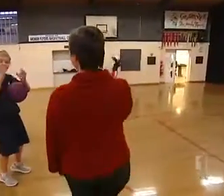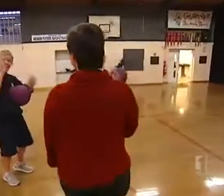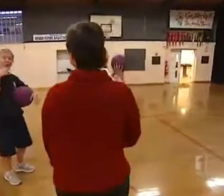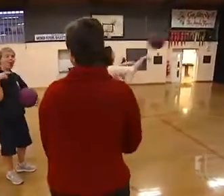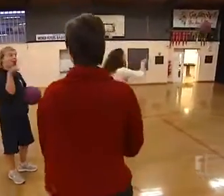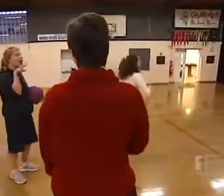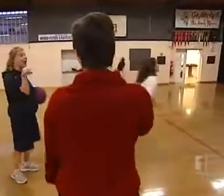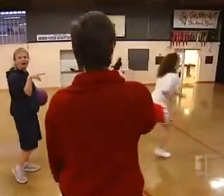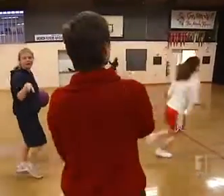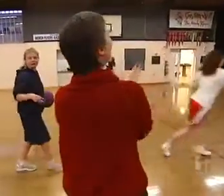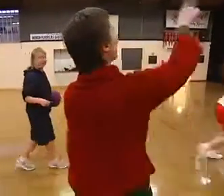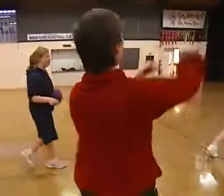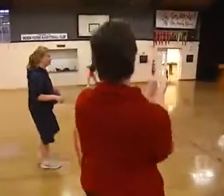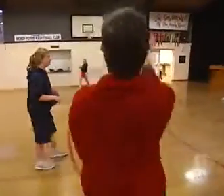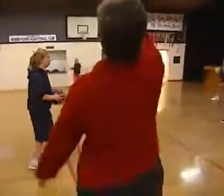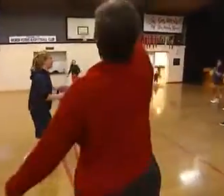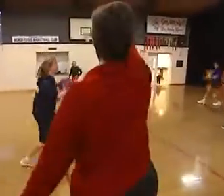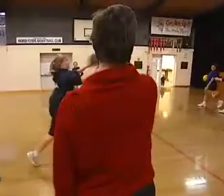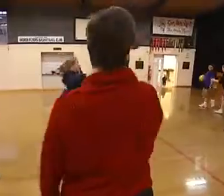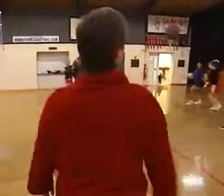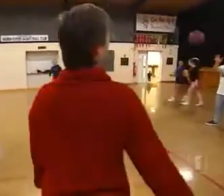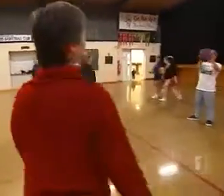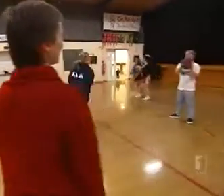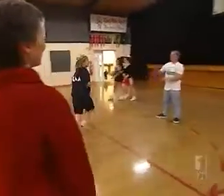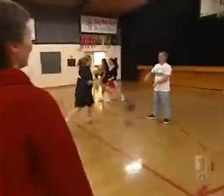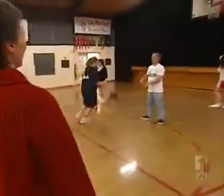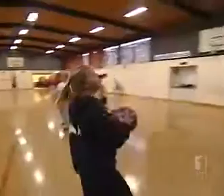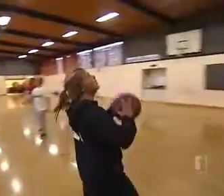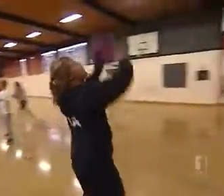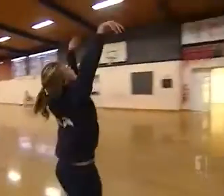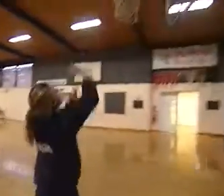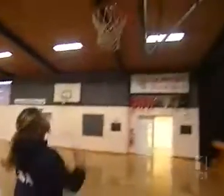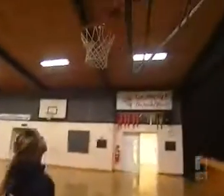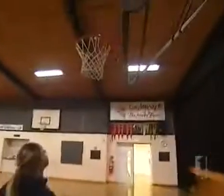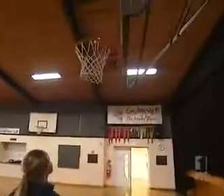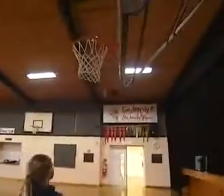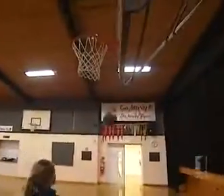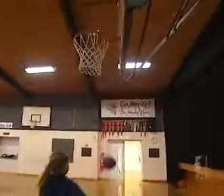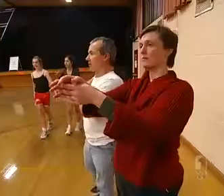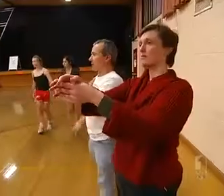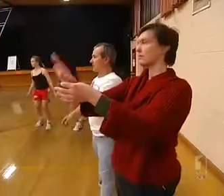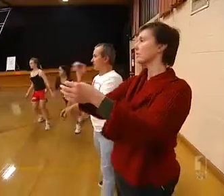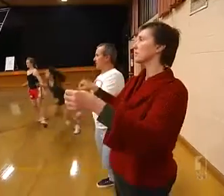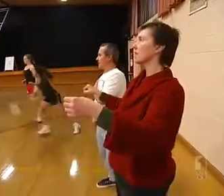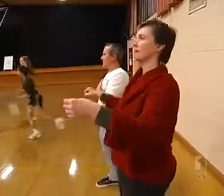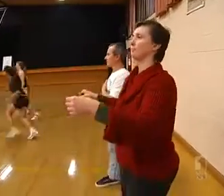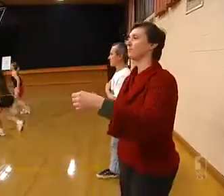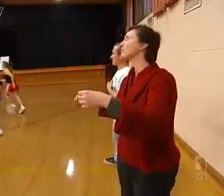There's already a critical shortage of interpreters in Victoria, needed for everything from employment to courtrooms,